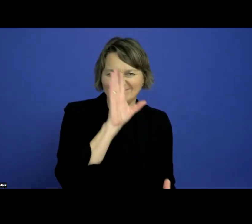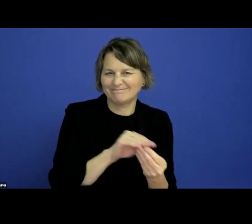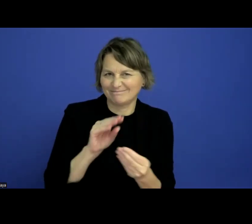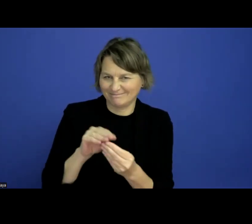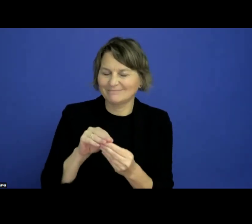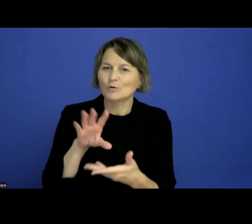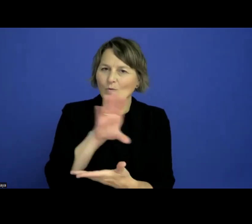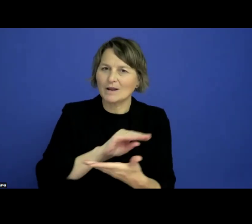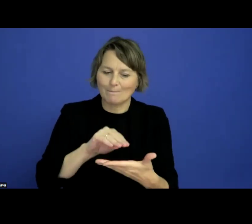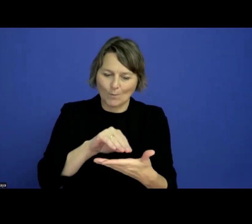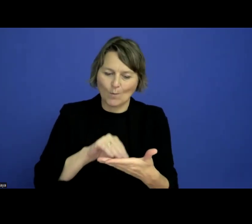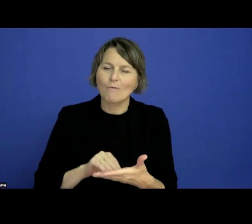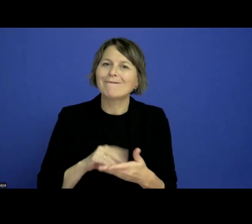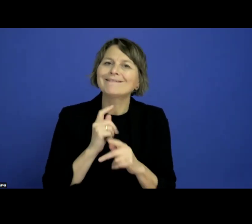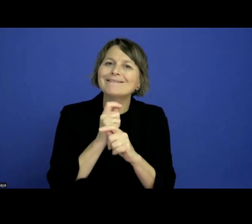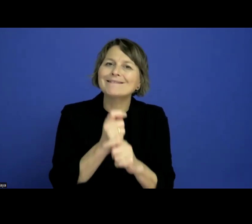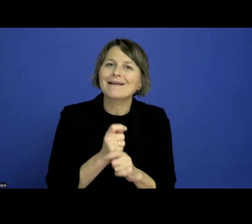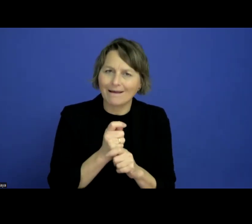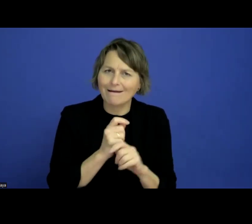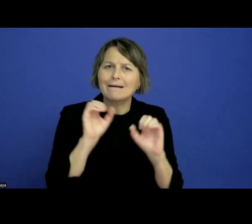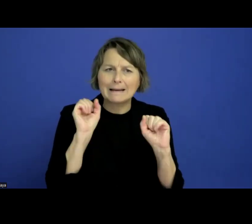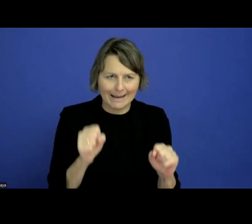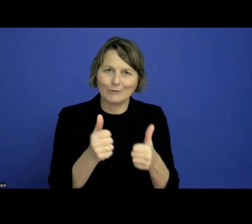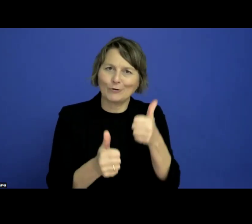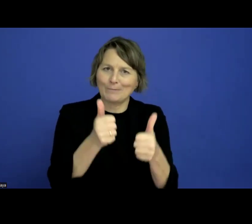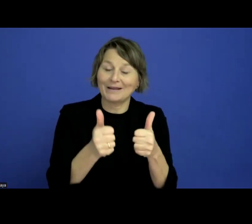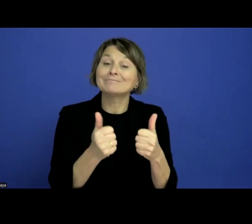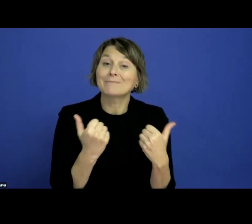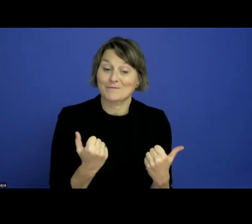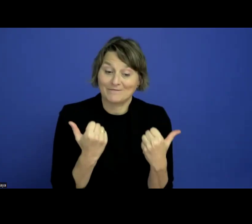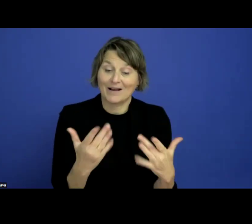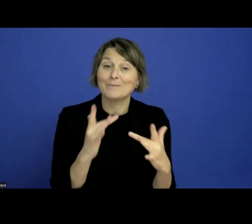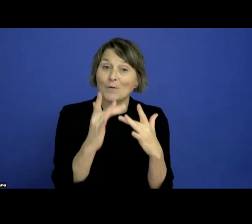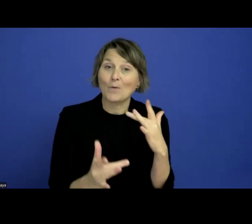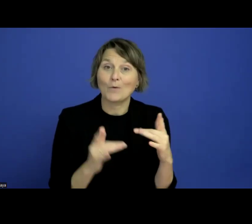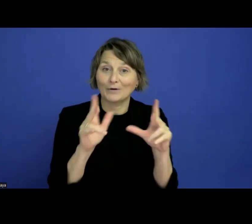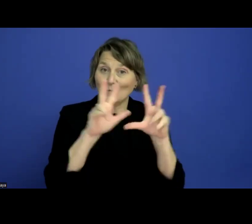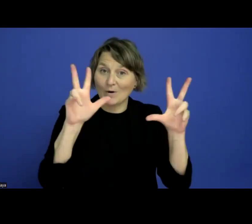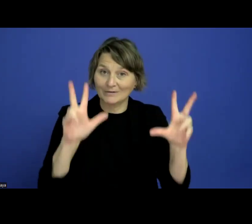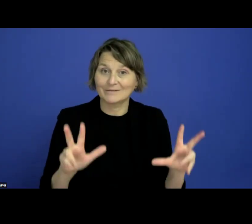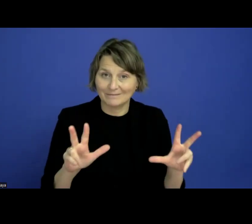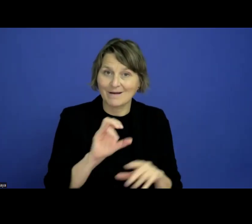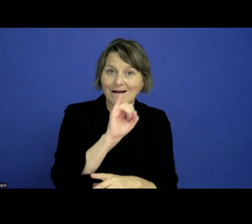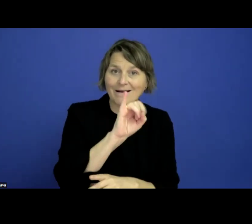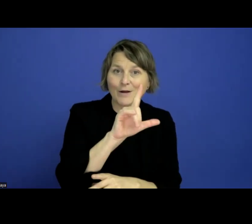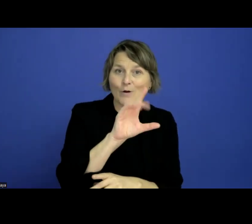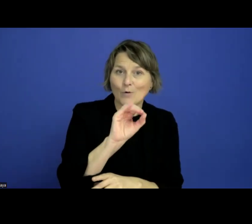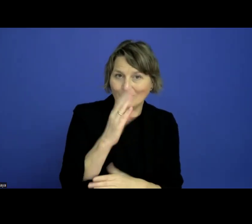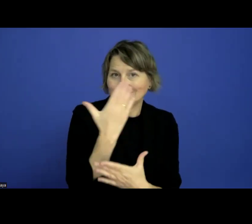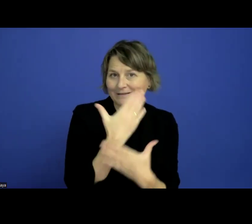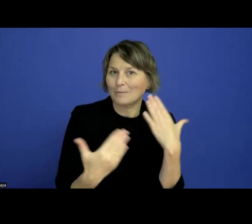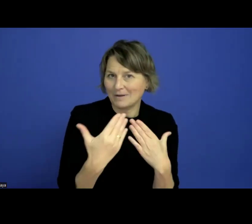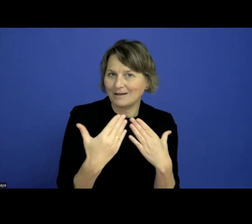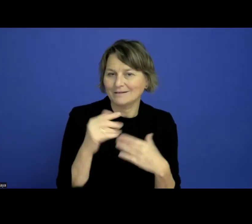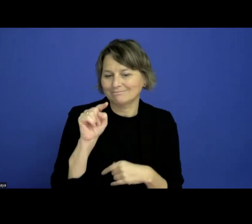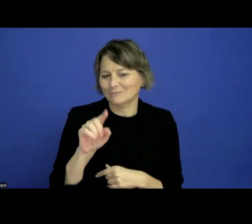Compete. As we said, it's available on our website, businessandisability.org publications. I hope this is just the start